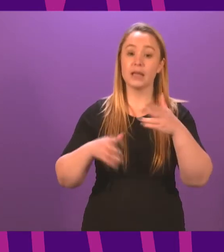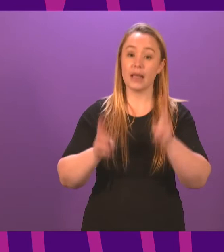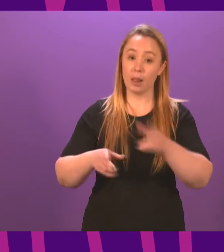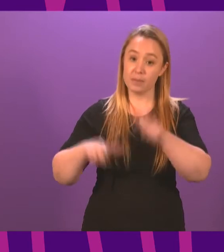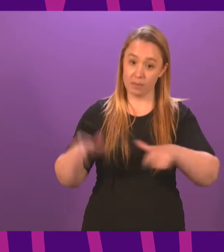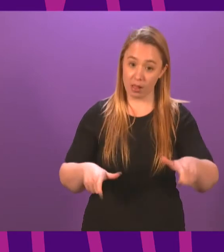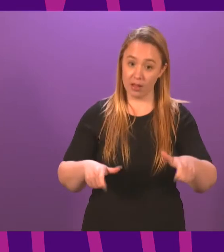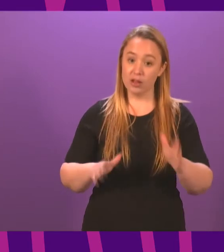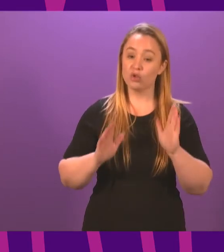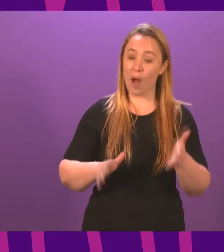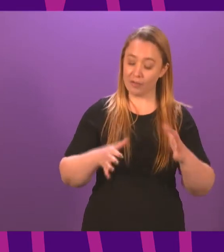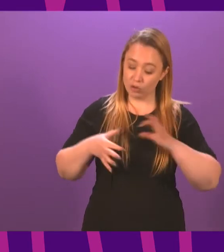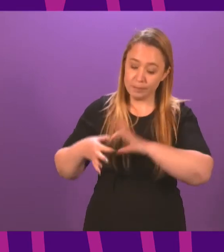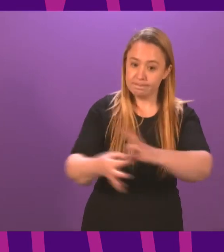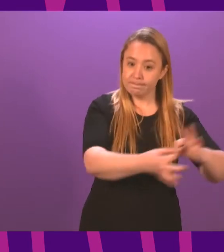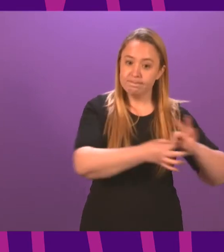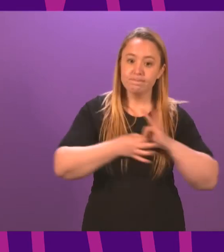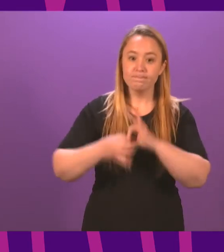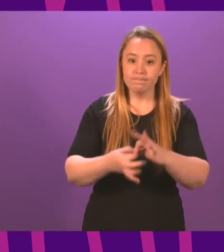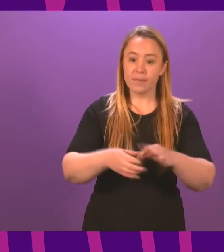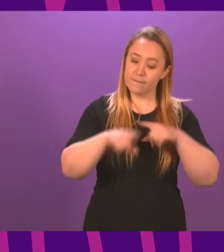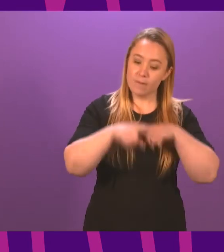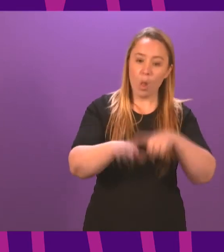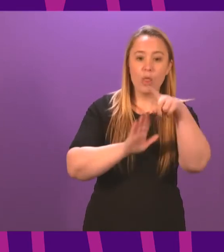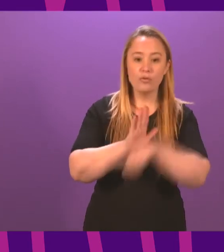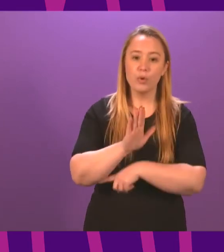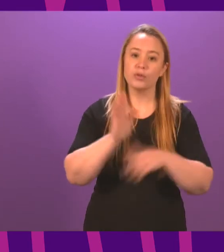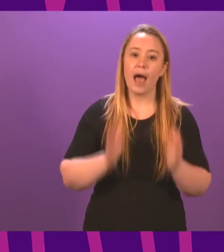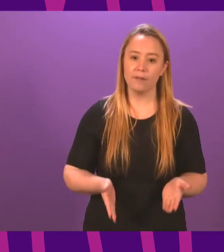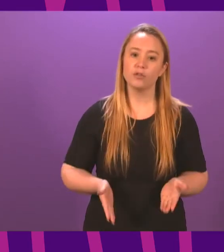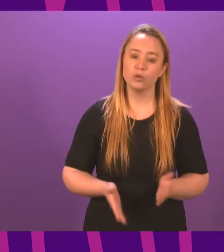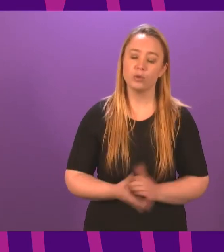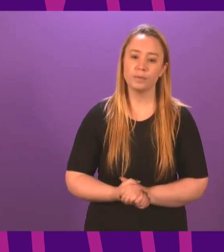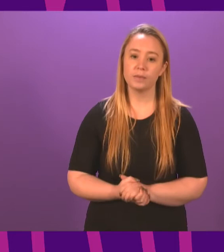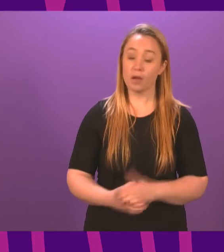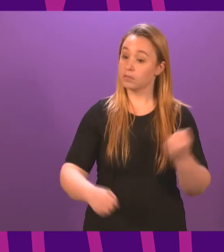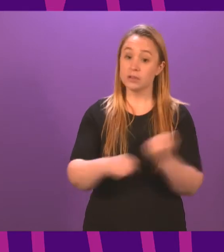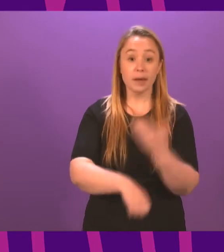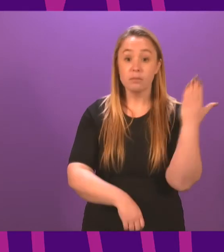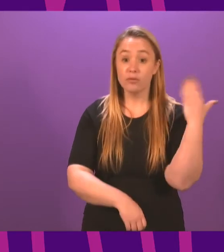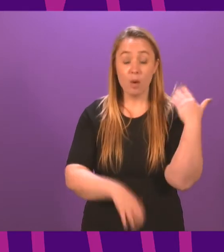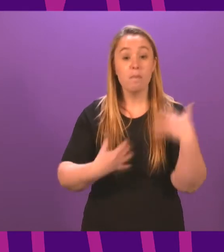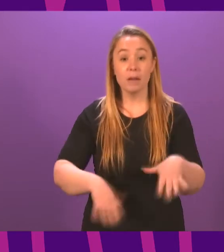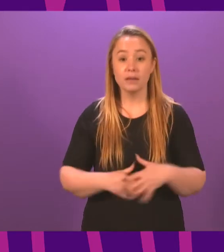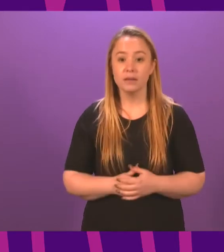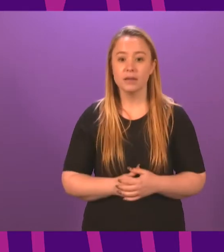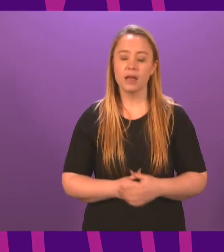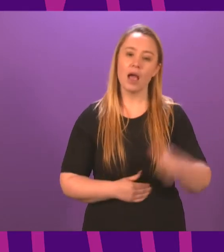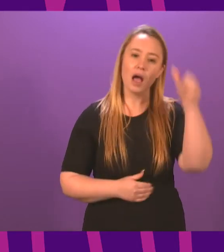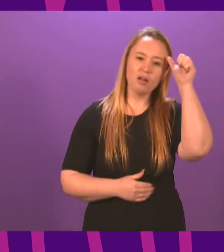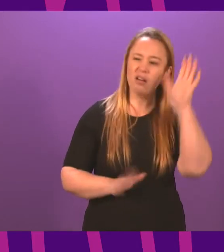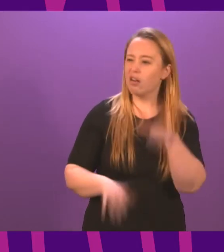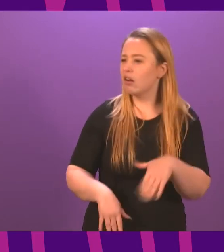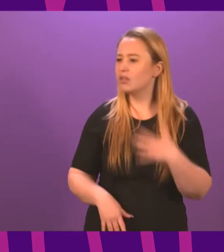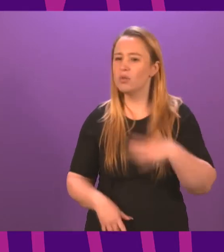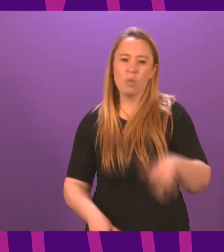so unless we all pull together and do as we're asked to do, follow the rules. We've done it before. Yes, I hear that I don't want to put